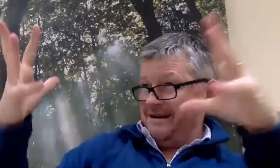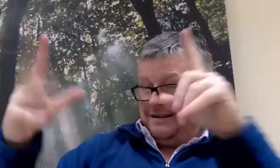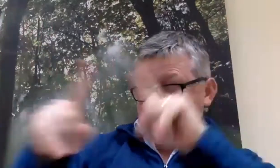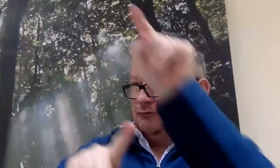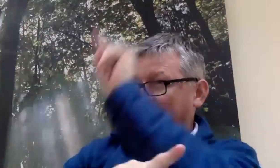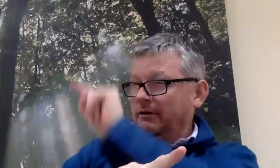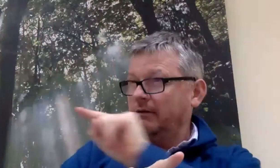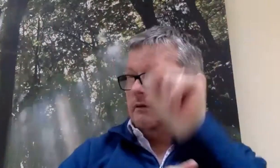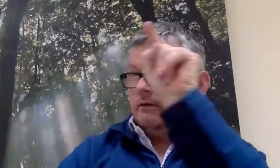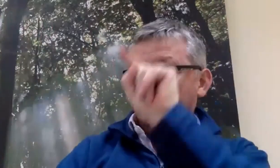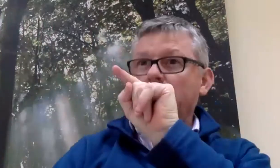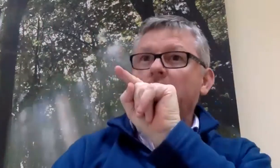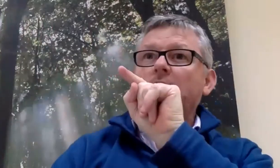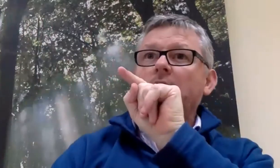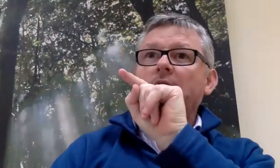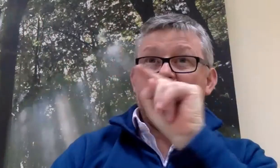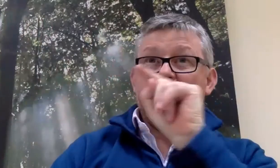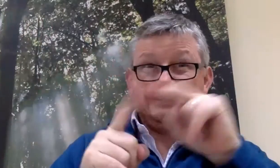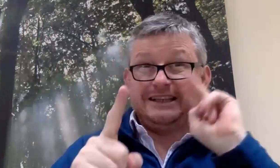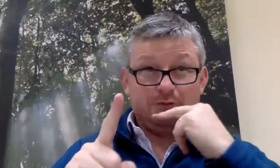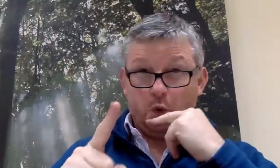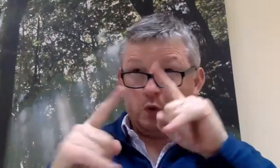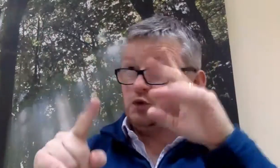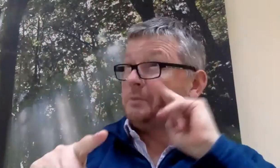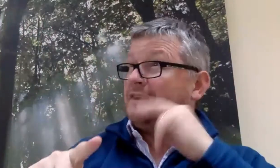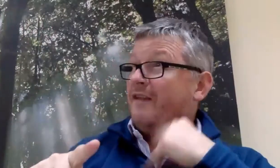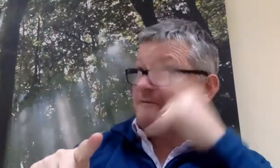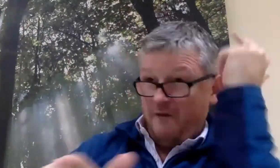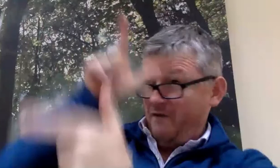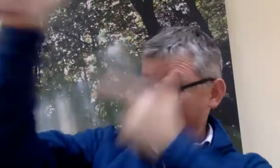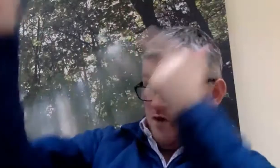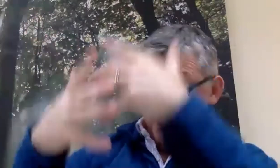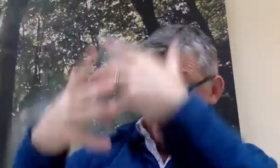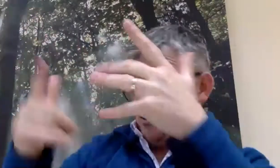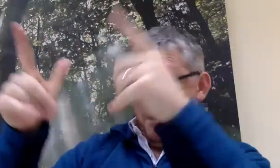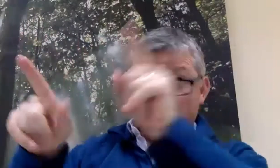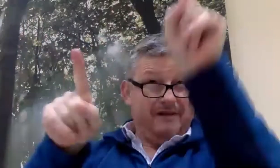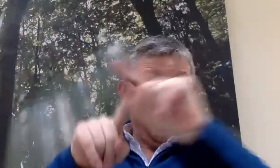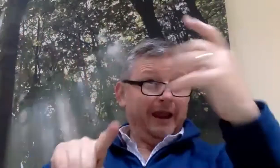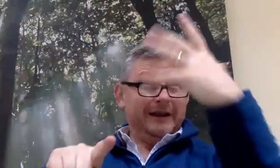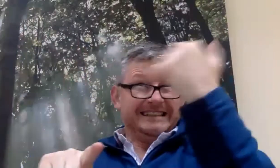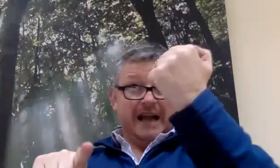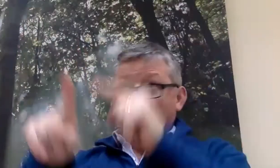think the deaf community is probably slightly more coherent and slightly more